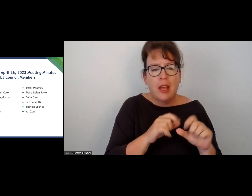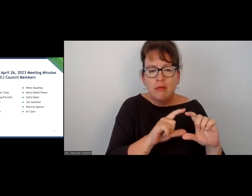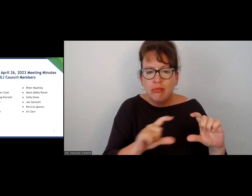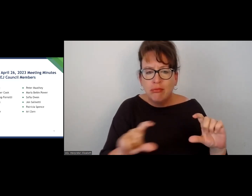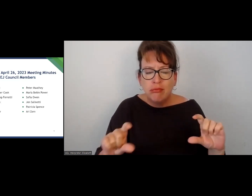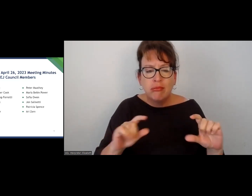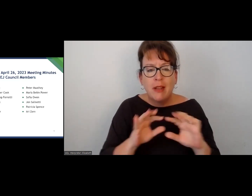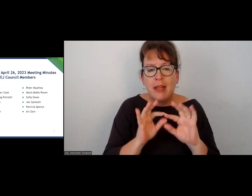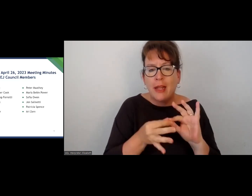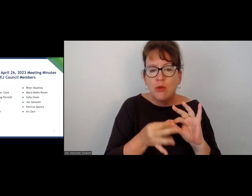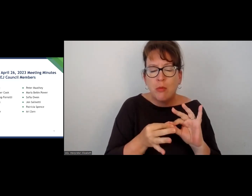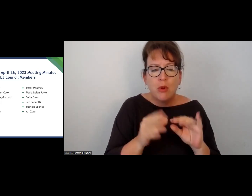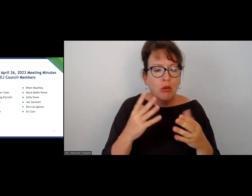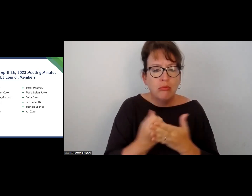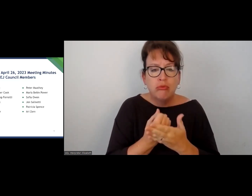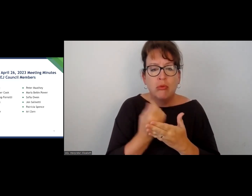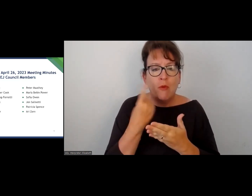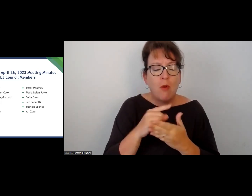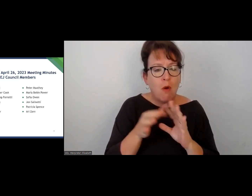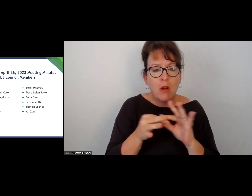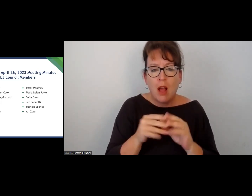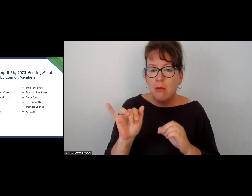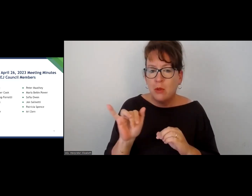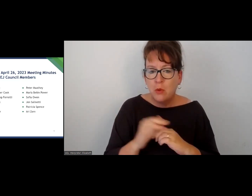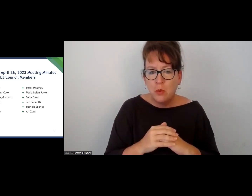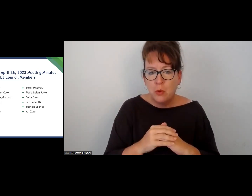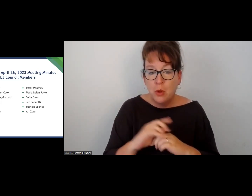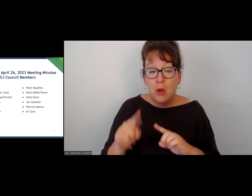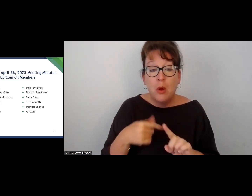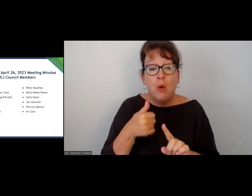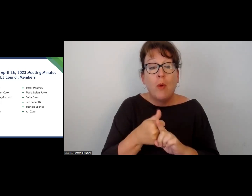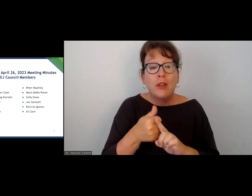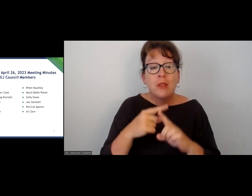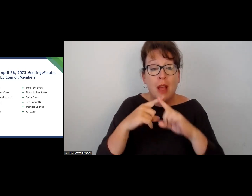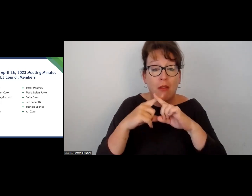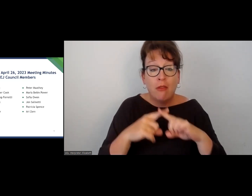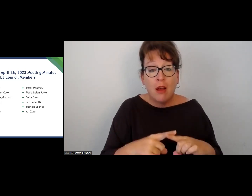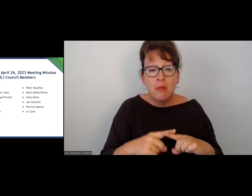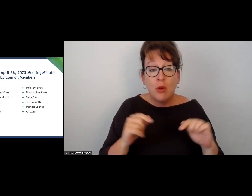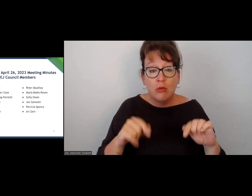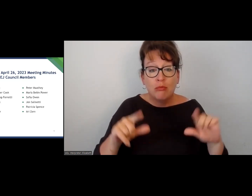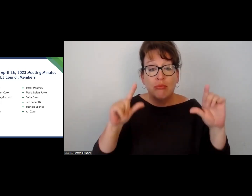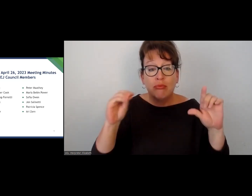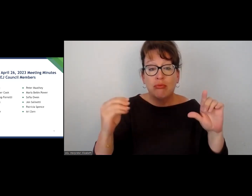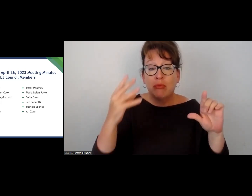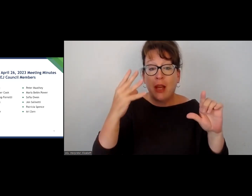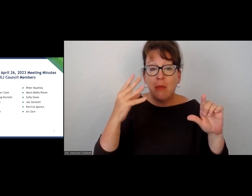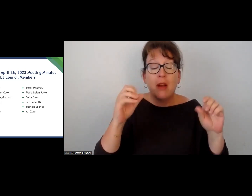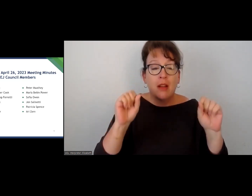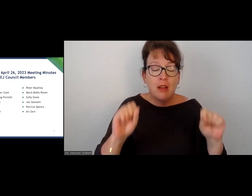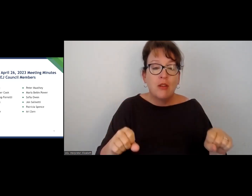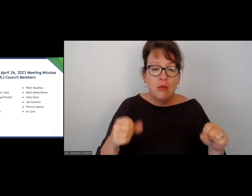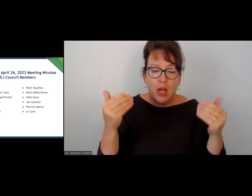offered here. And once you are unmuted, if you could simply begin talking, and the interpreter will